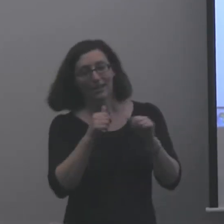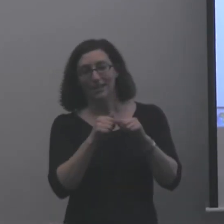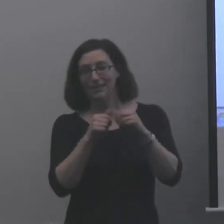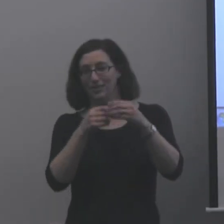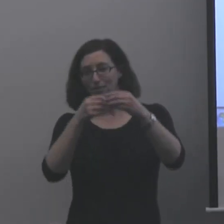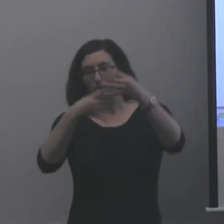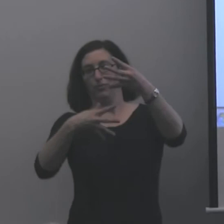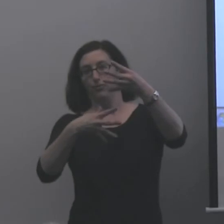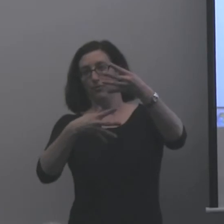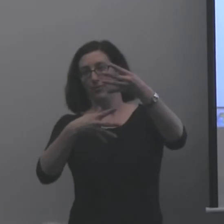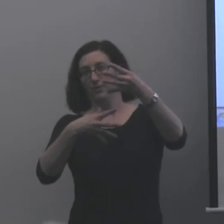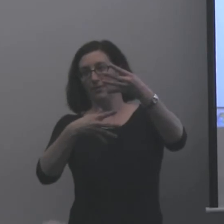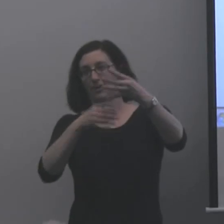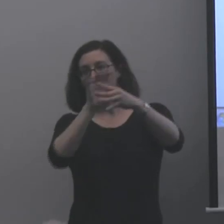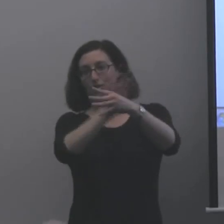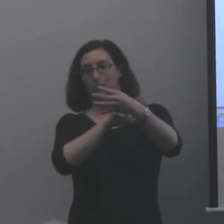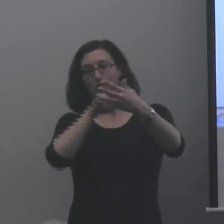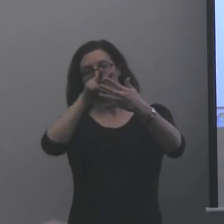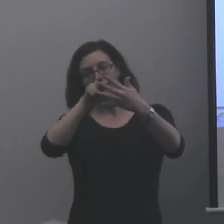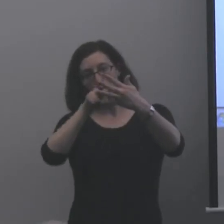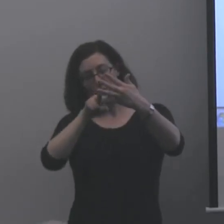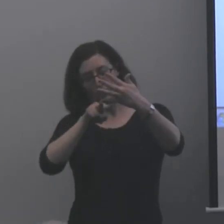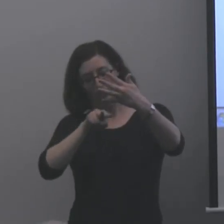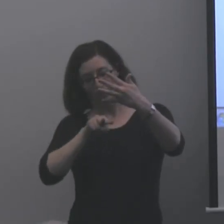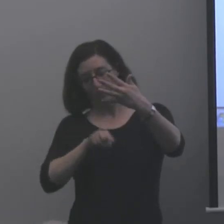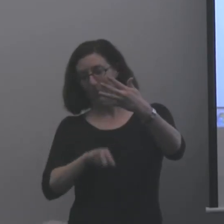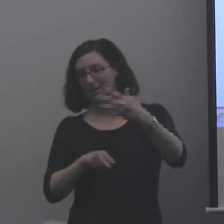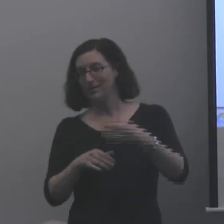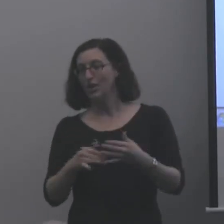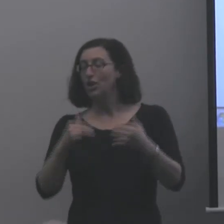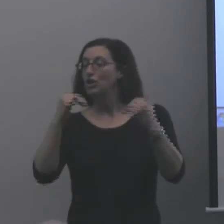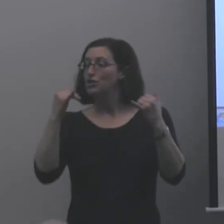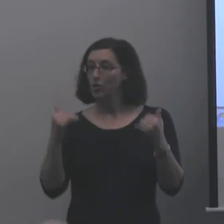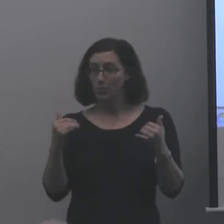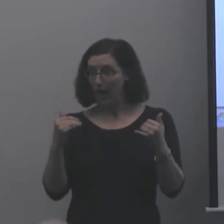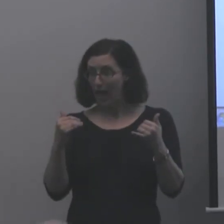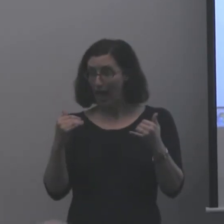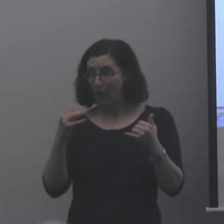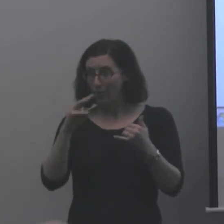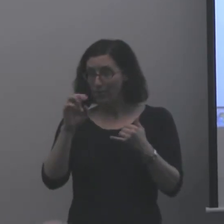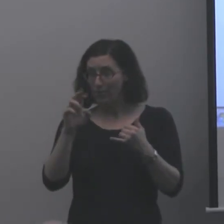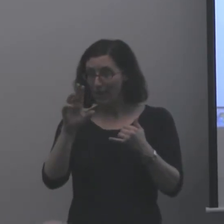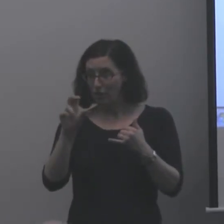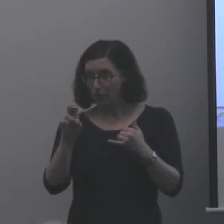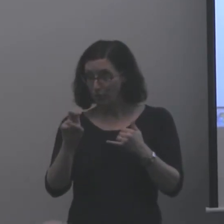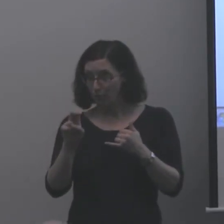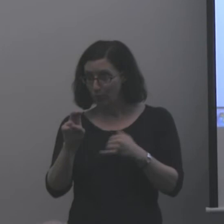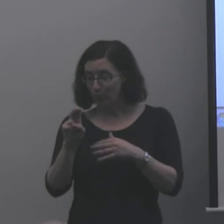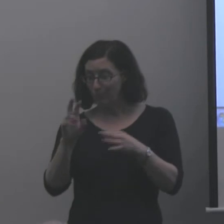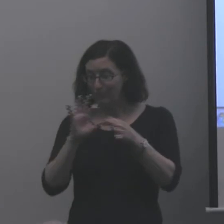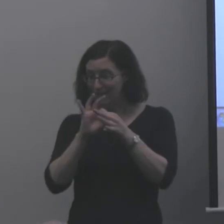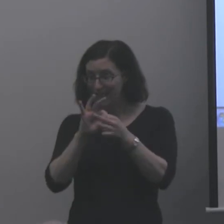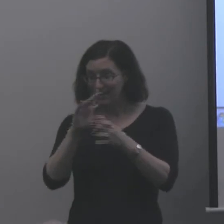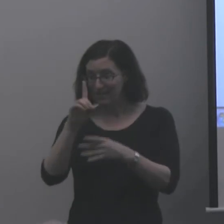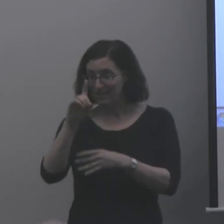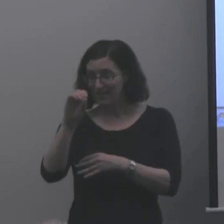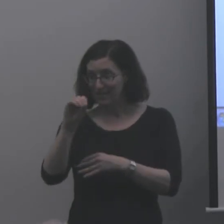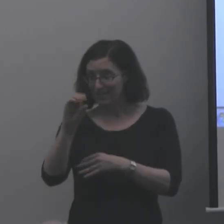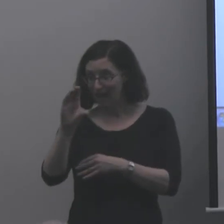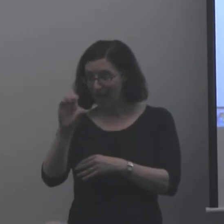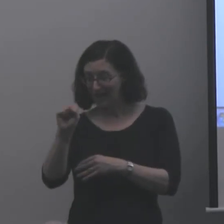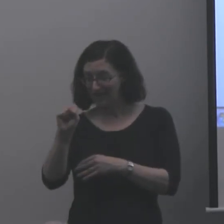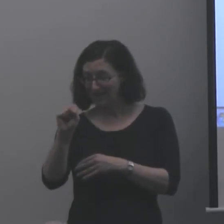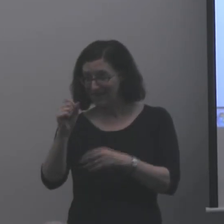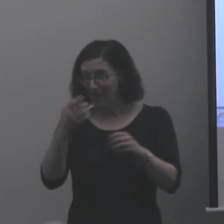Yeah, so I just got pushed out of the file menu that's related to the docs, and I'm now back to the menu bar